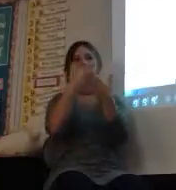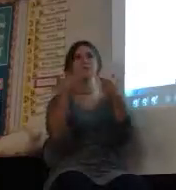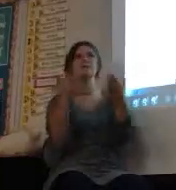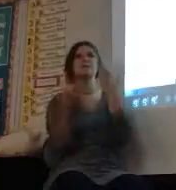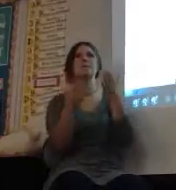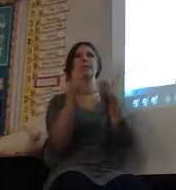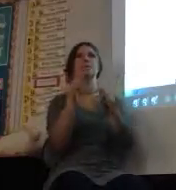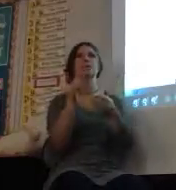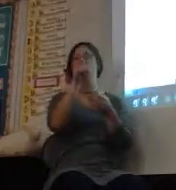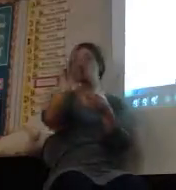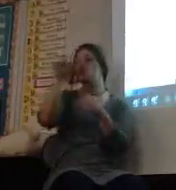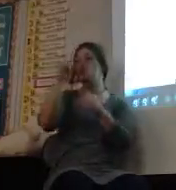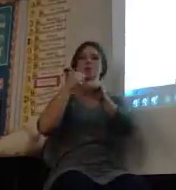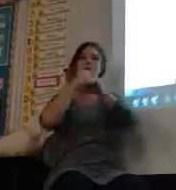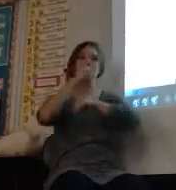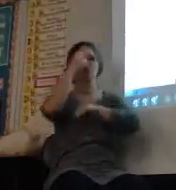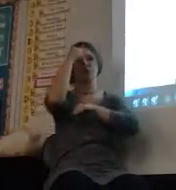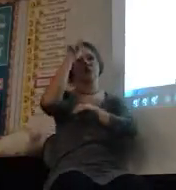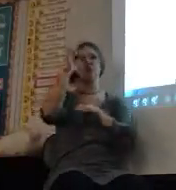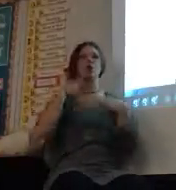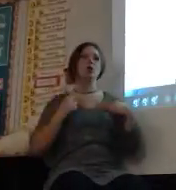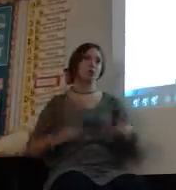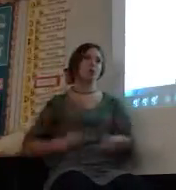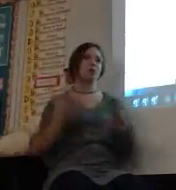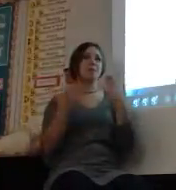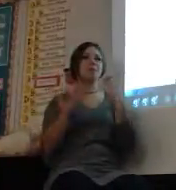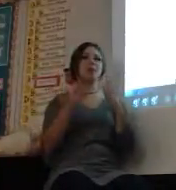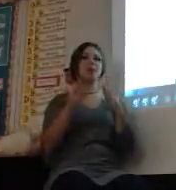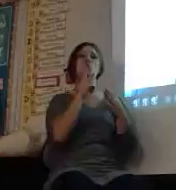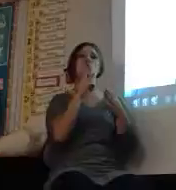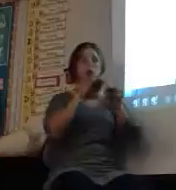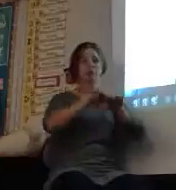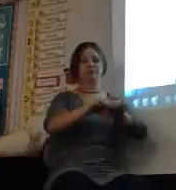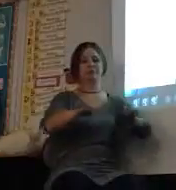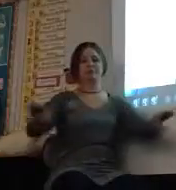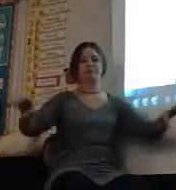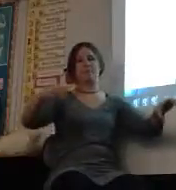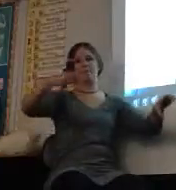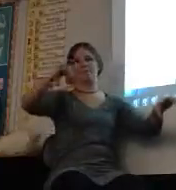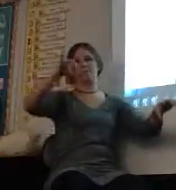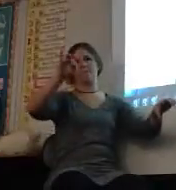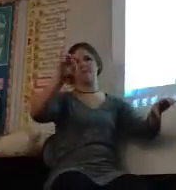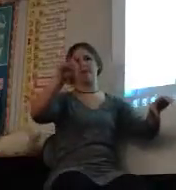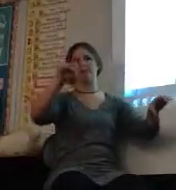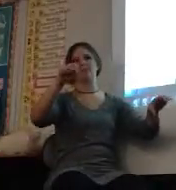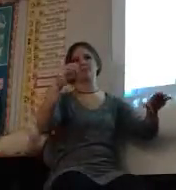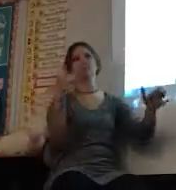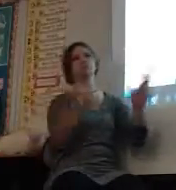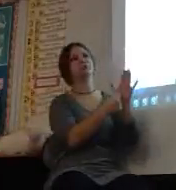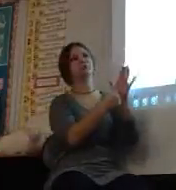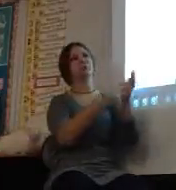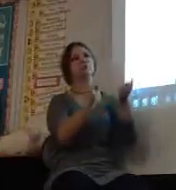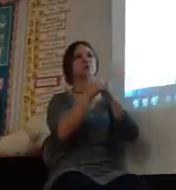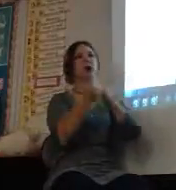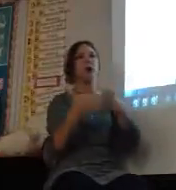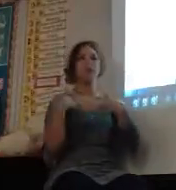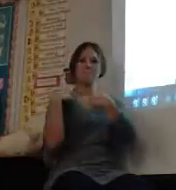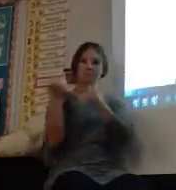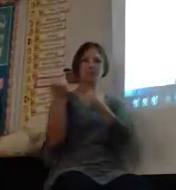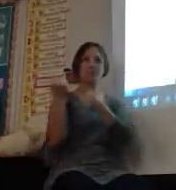repairing underwater pipes. Ocean One shows how powerful it can be for humans and robots to work together as a team,